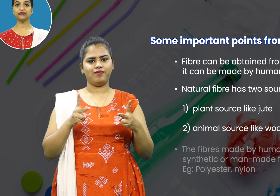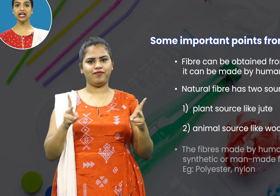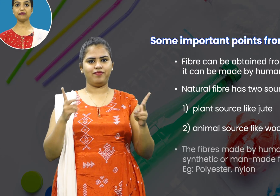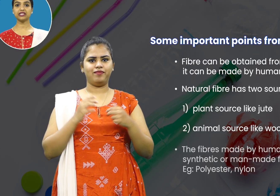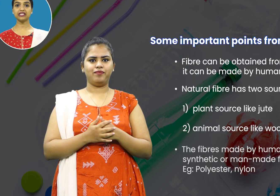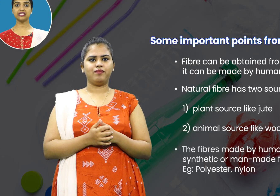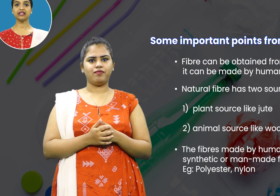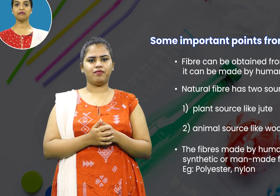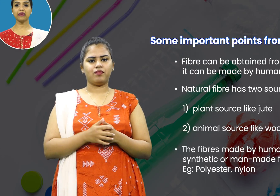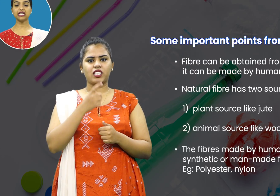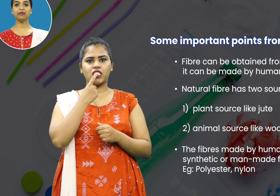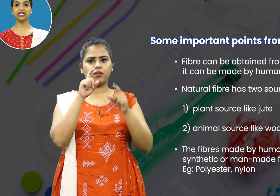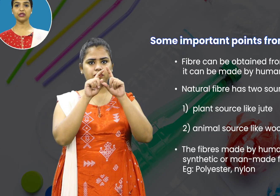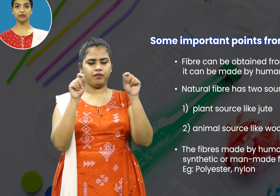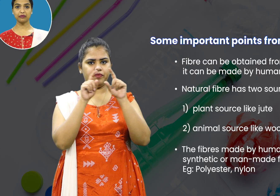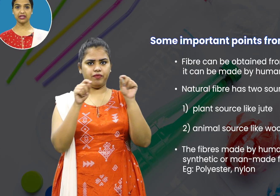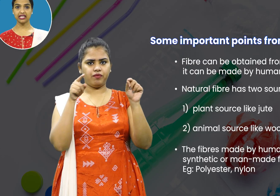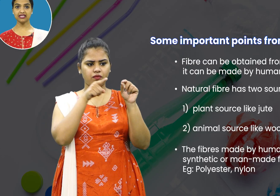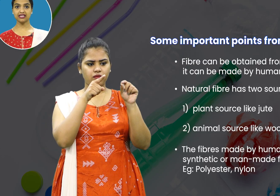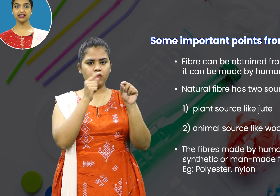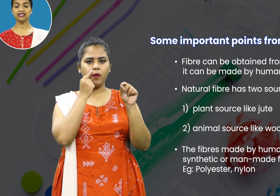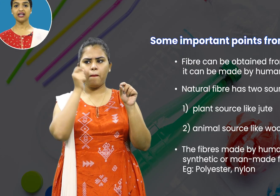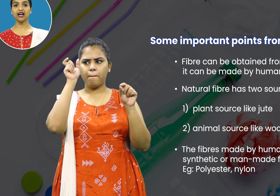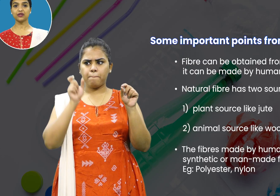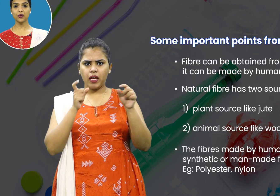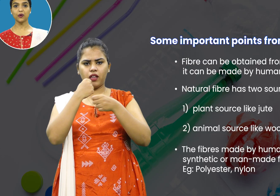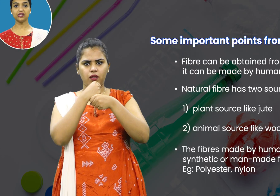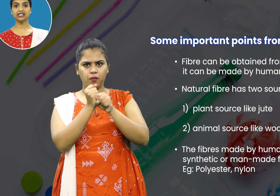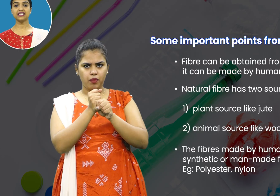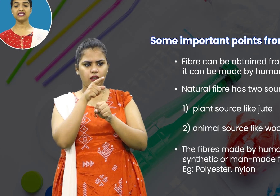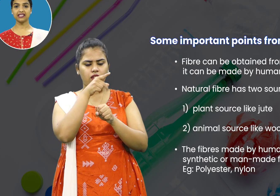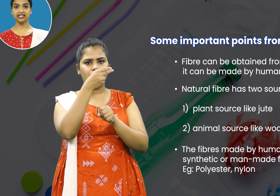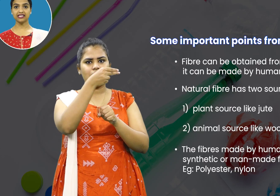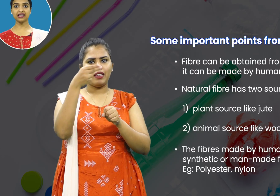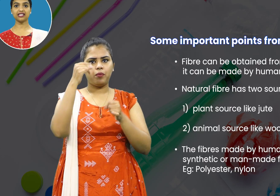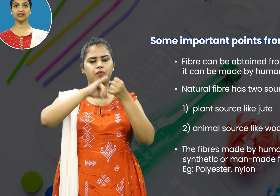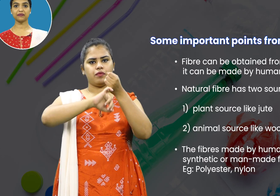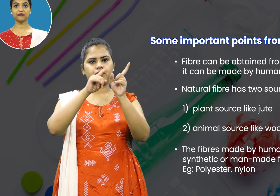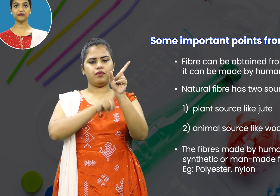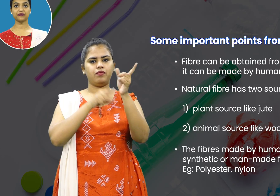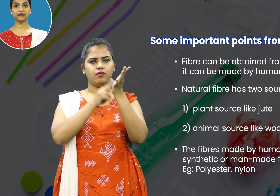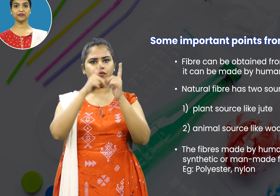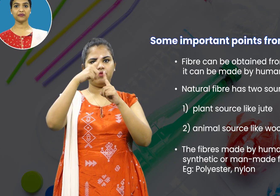The fibers made by human beings are called synthetic